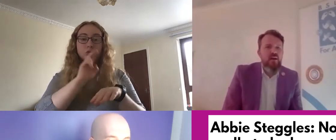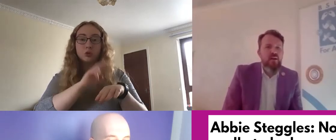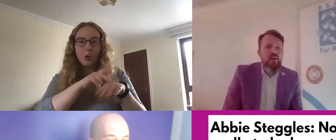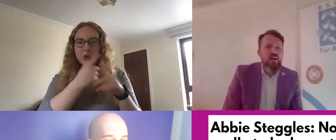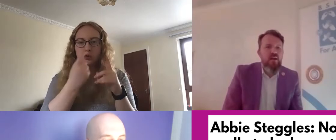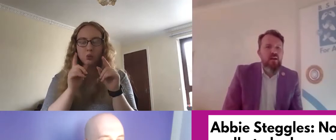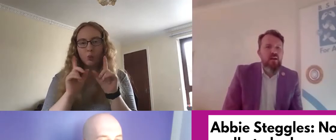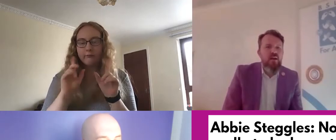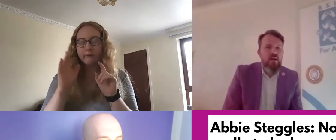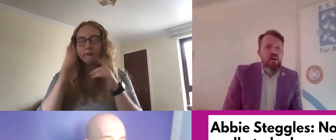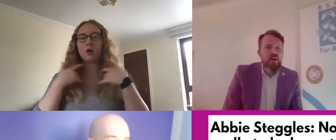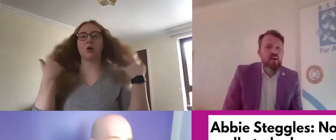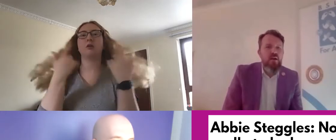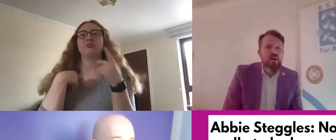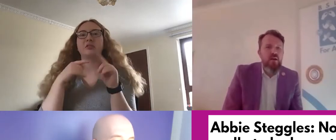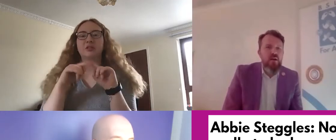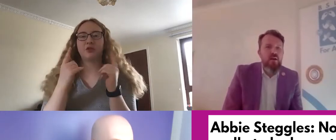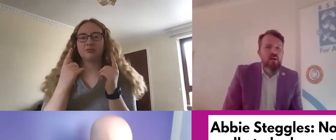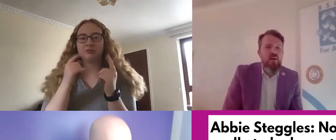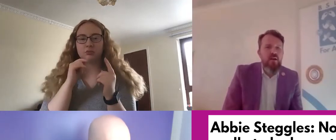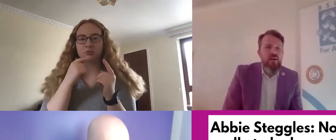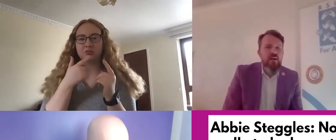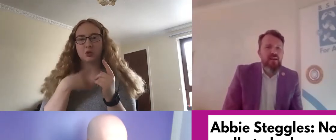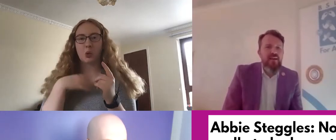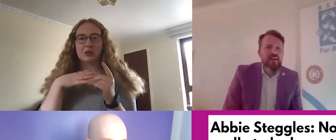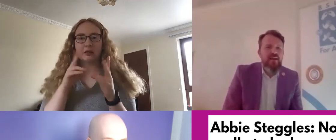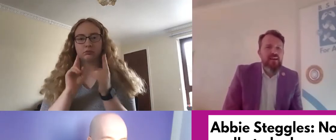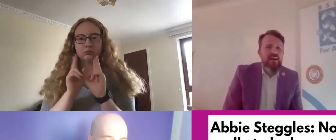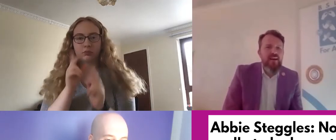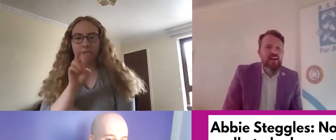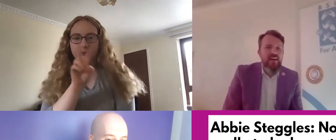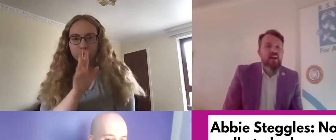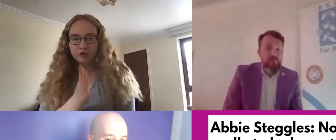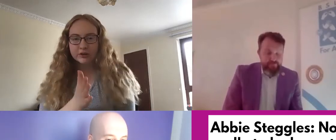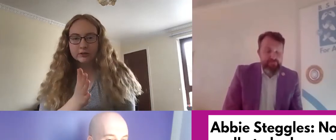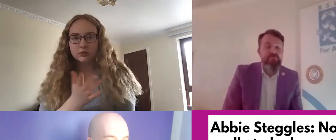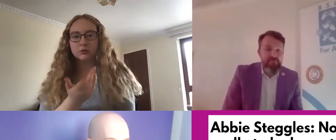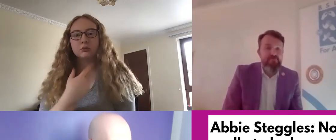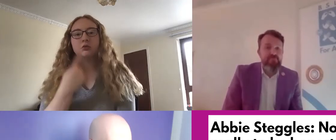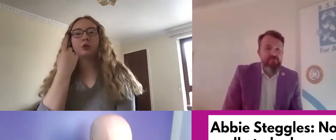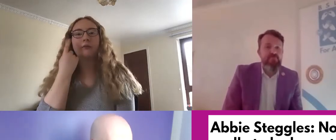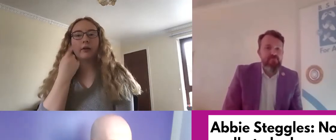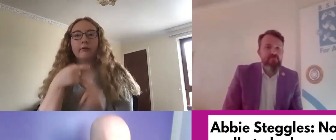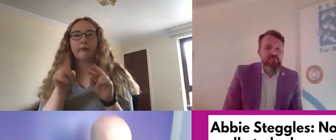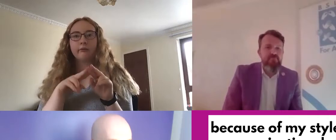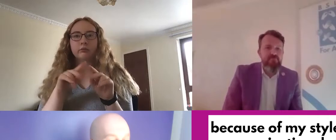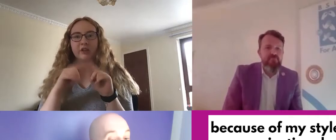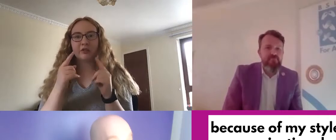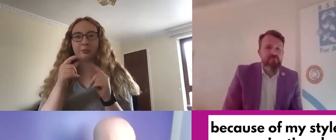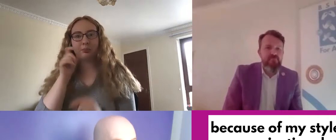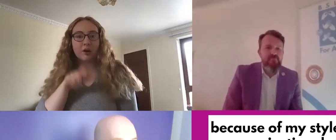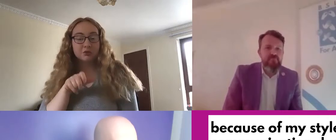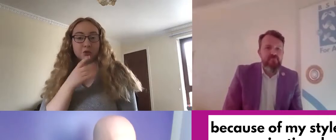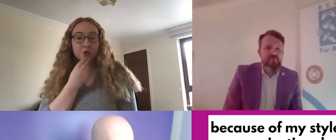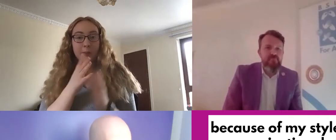I would say it's only if, you know, if I'm going to the doctors, for example, I don't need an interpreter because of